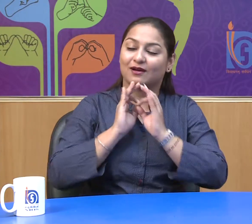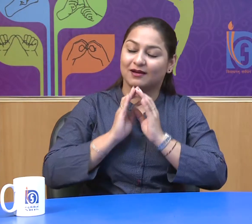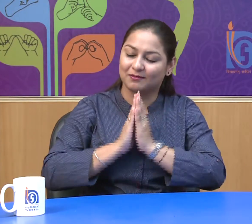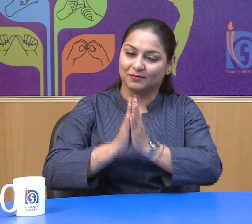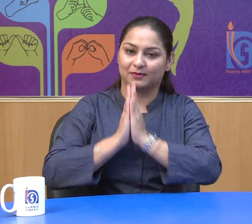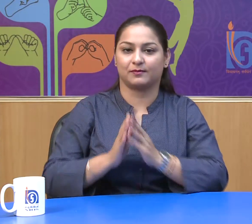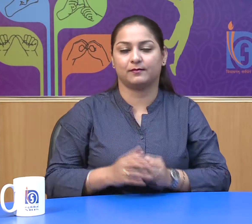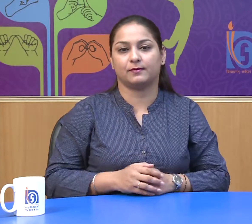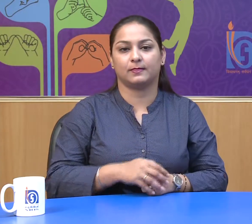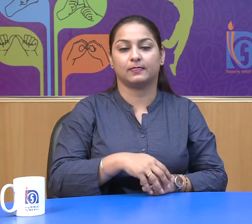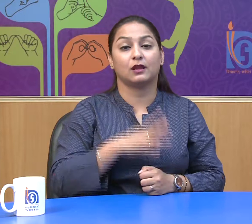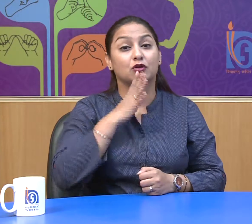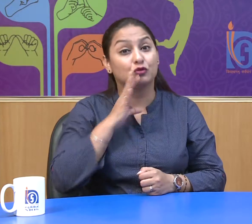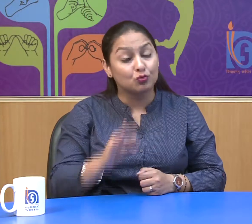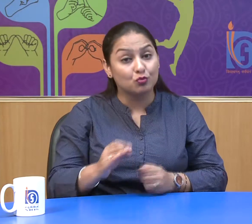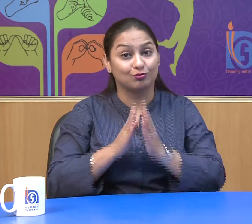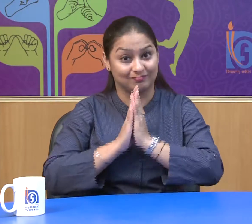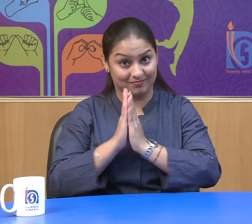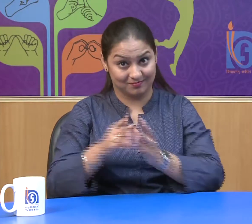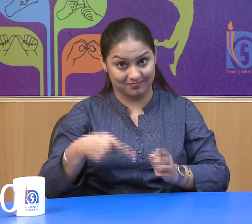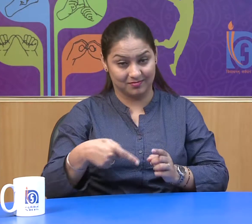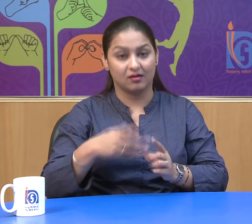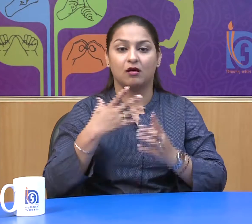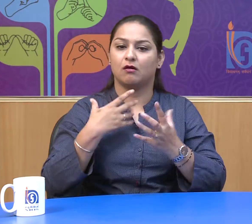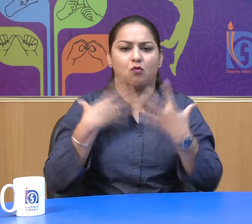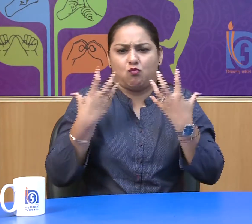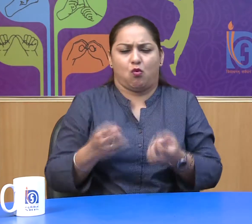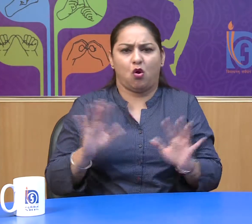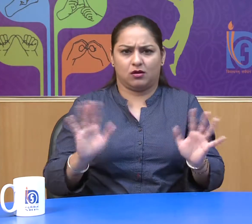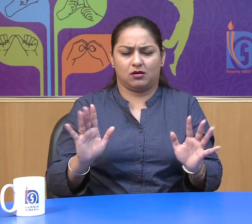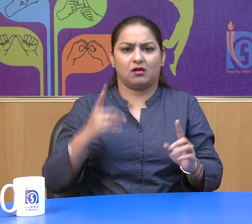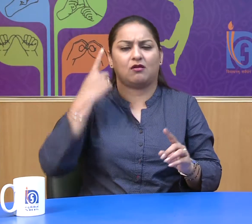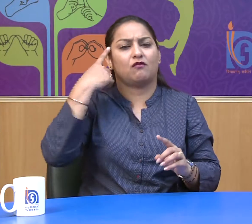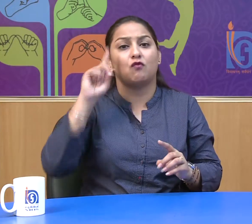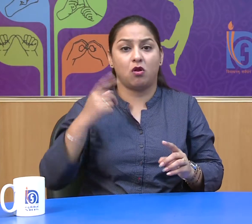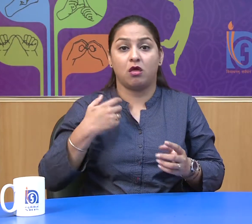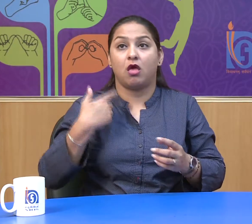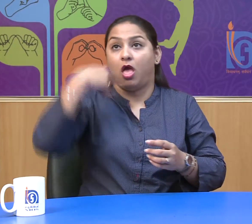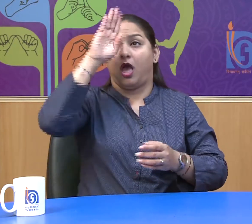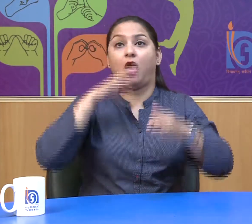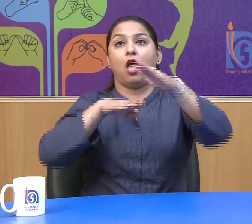A true devotee does not want heaven or moksha.